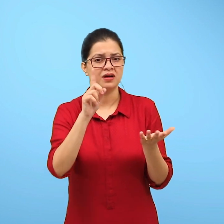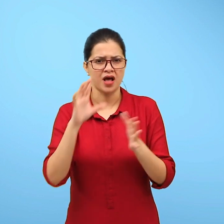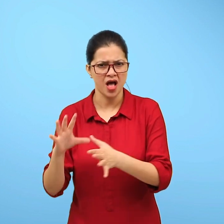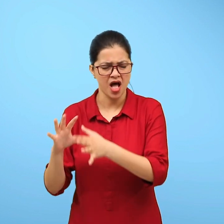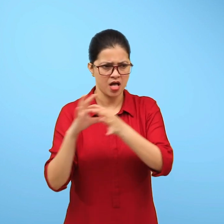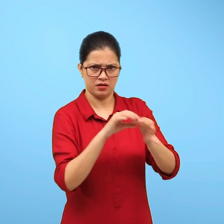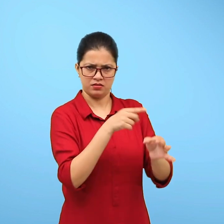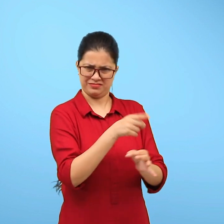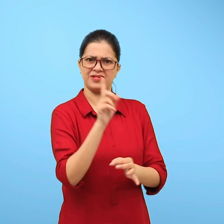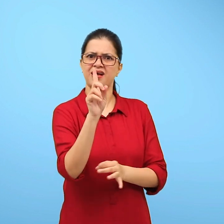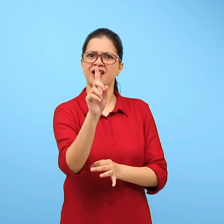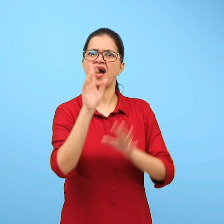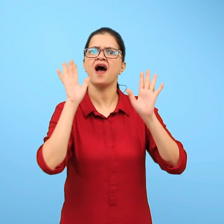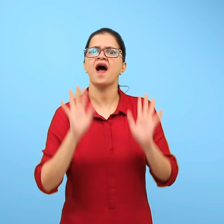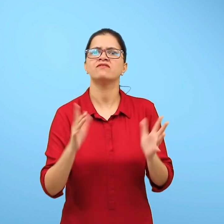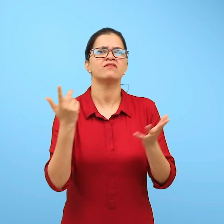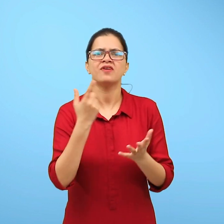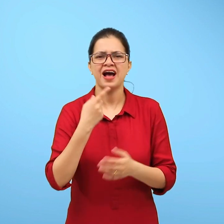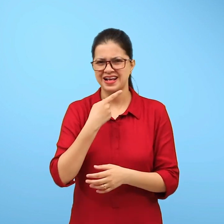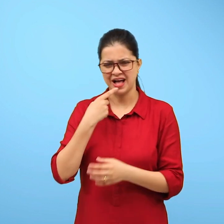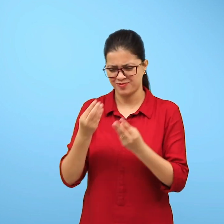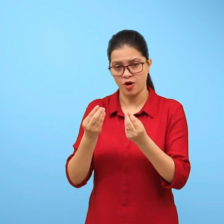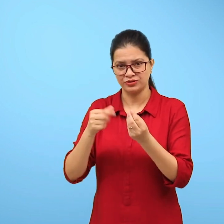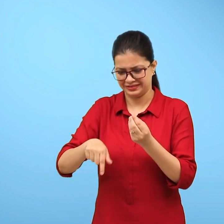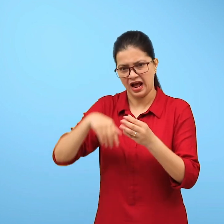What about an earthworm or a snail?